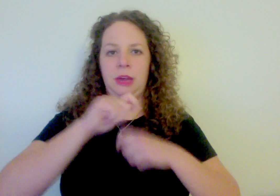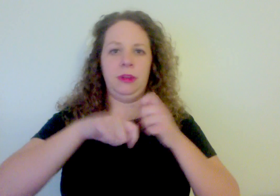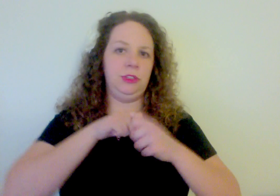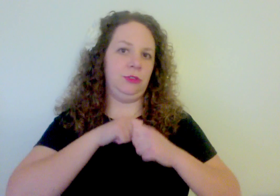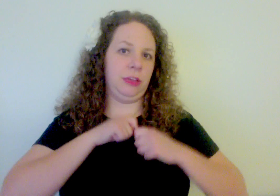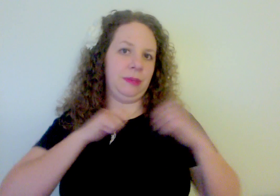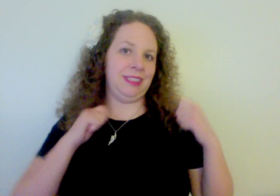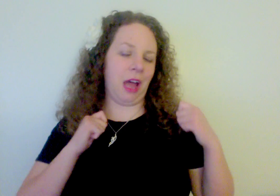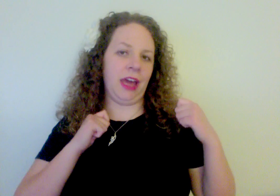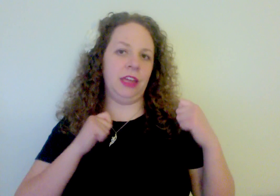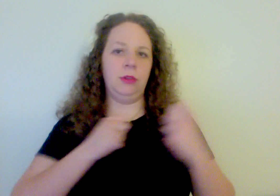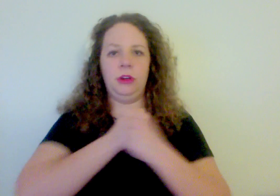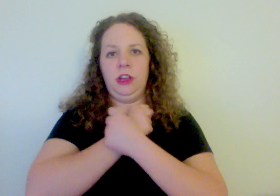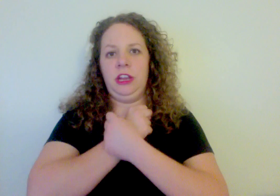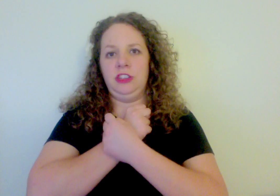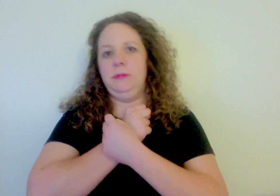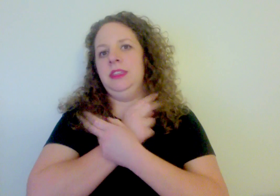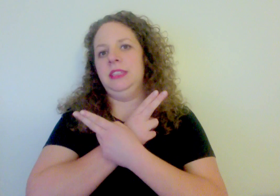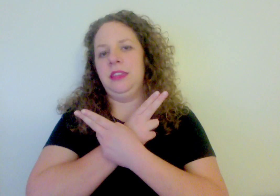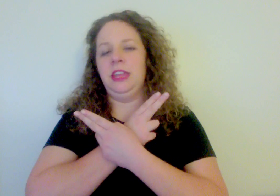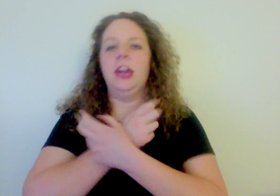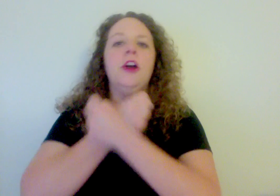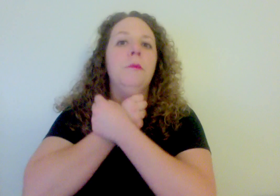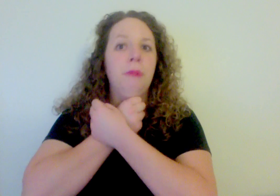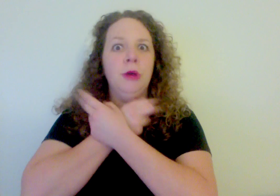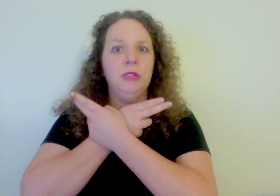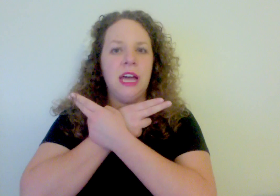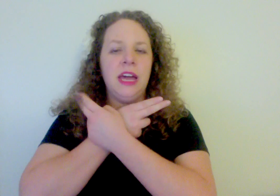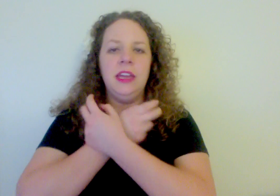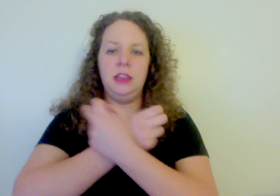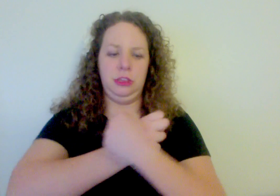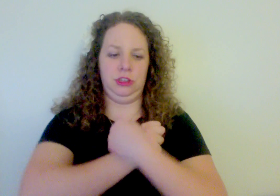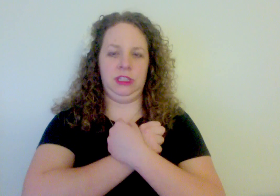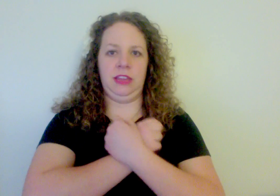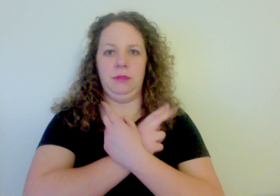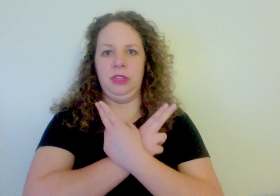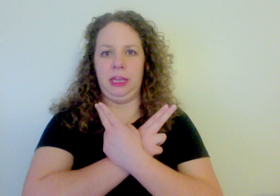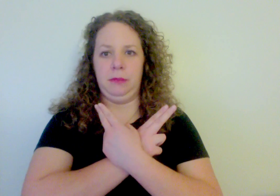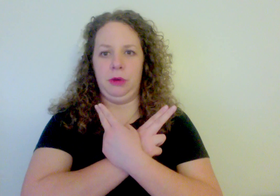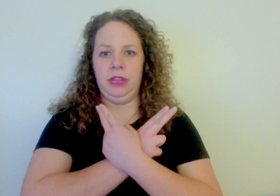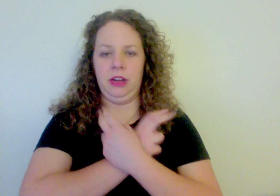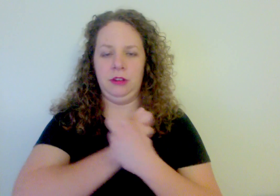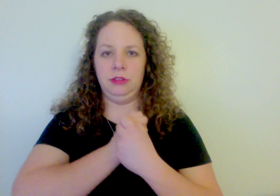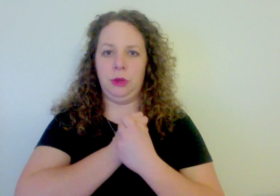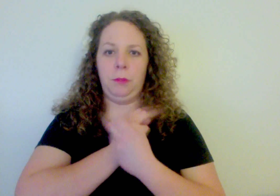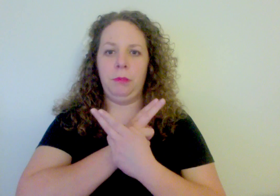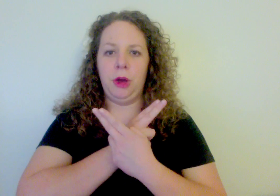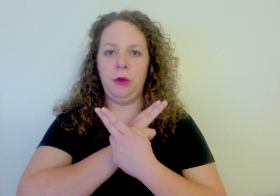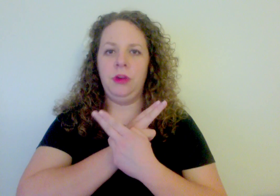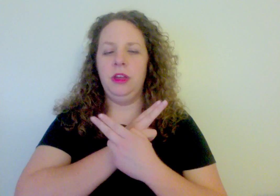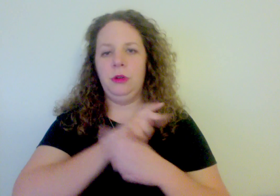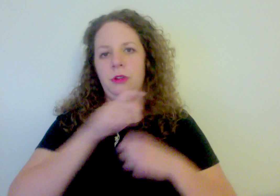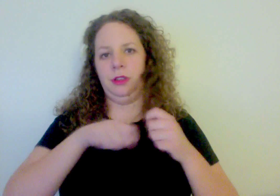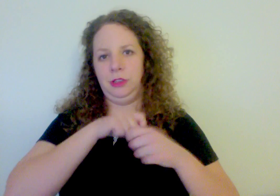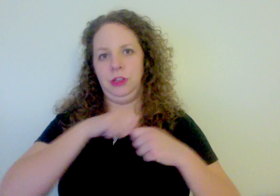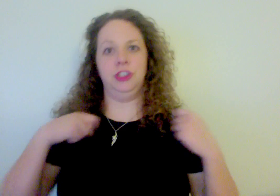way. So it could be tied or it could actually be the sign like bow tie and you could just kind of put like a bow here. So bow. And you could just show